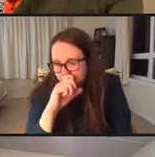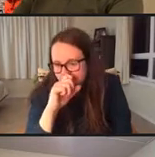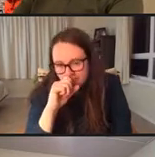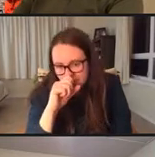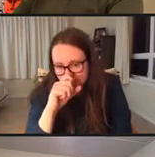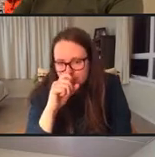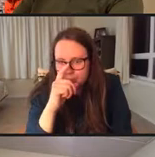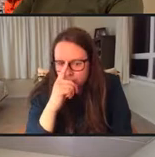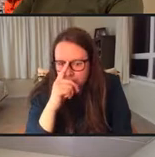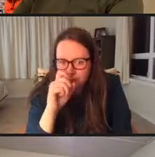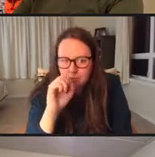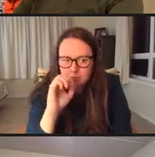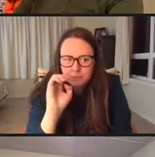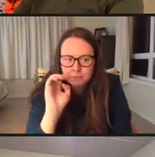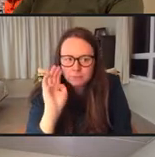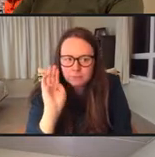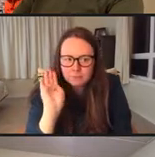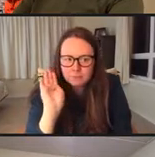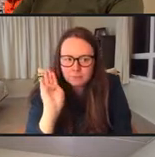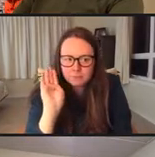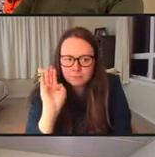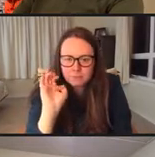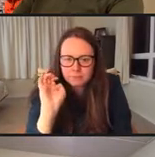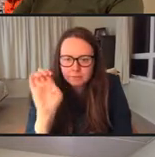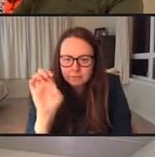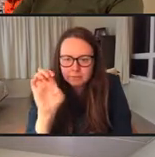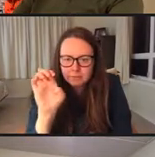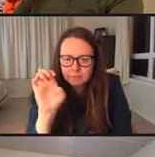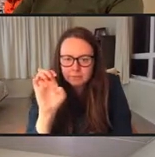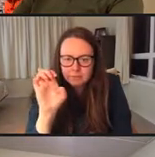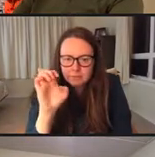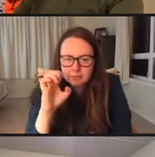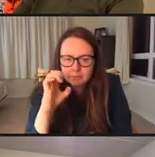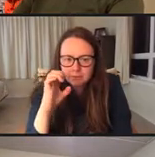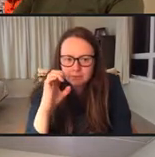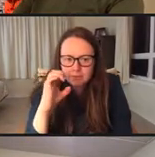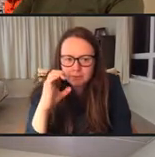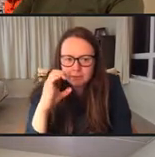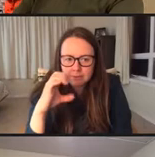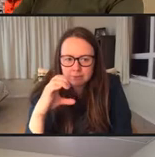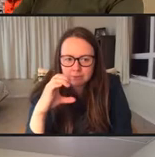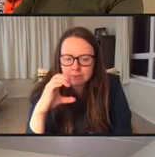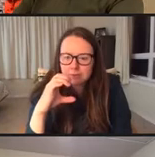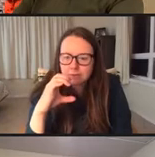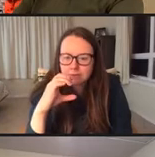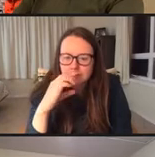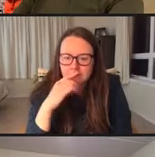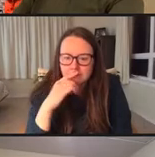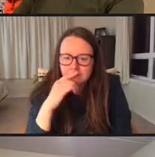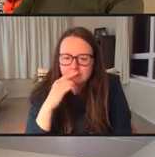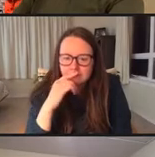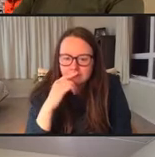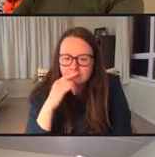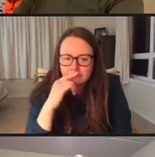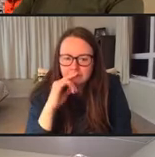I wasn't very successful. And then at age 55, I had to make a decision. Do I decide